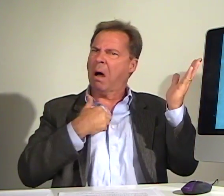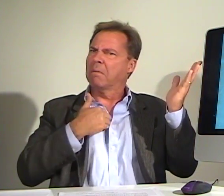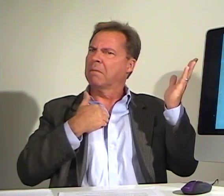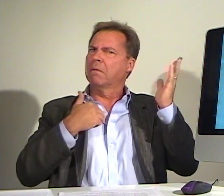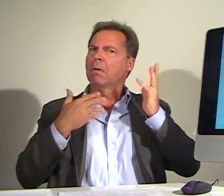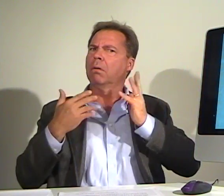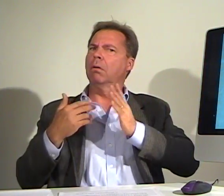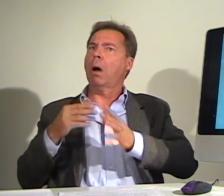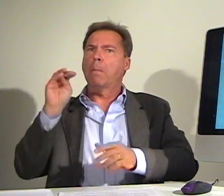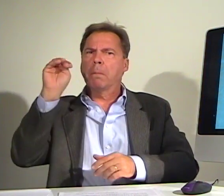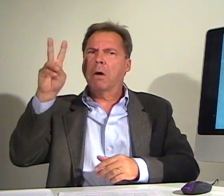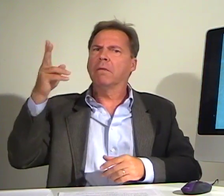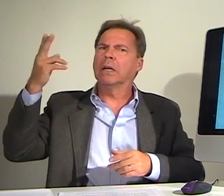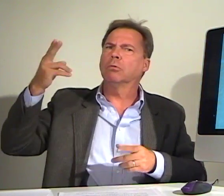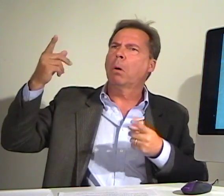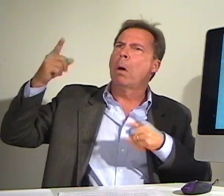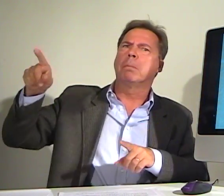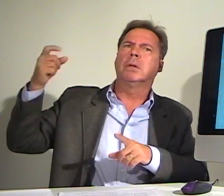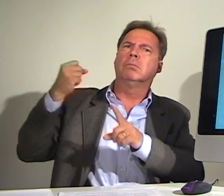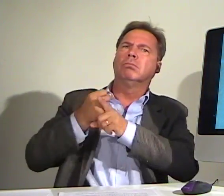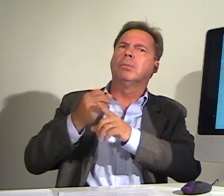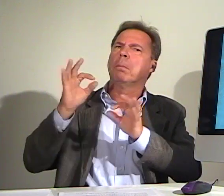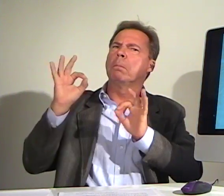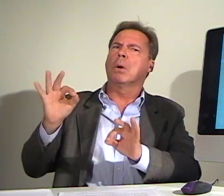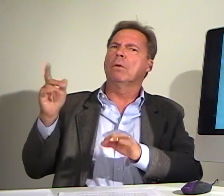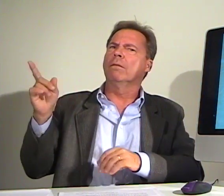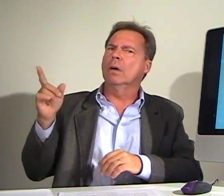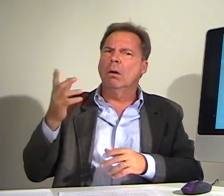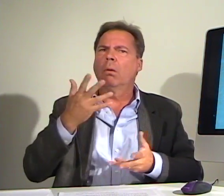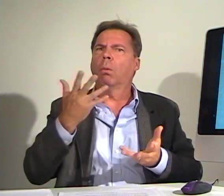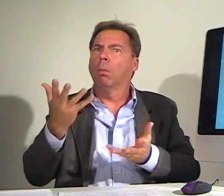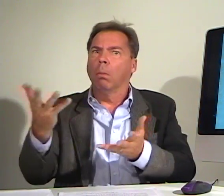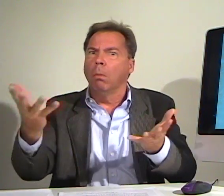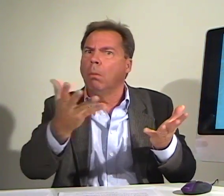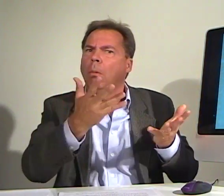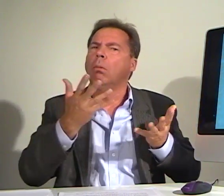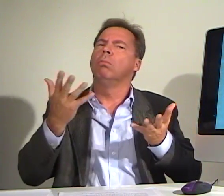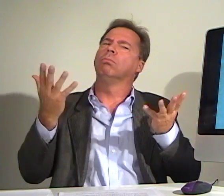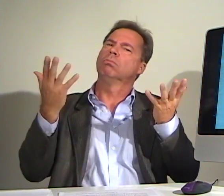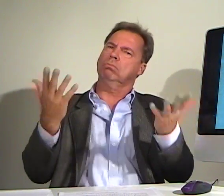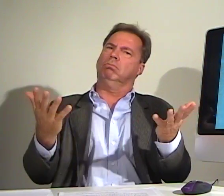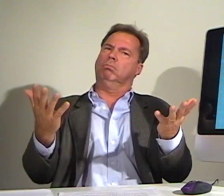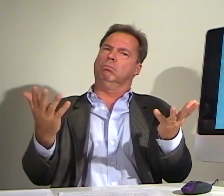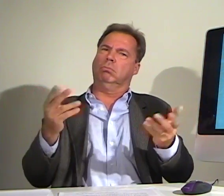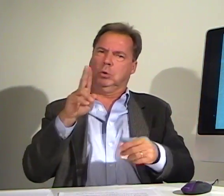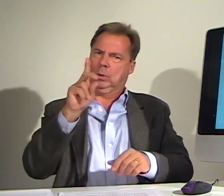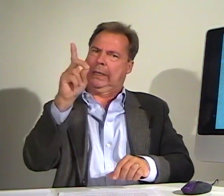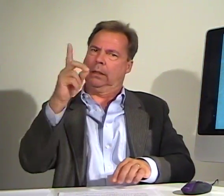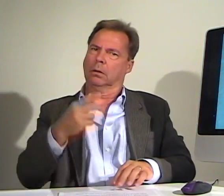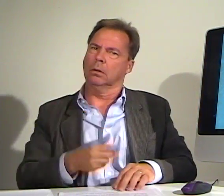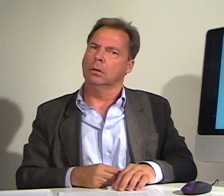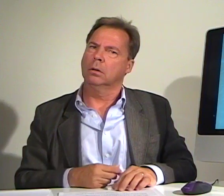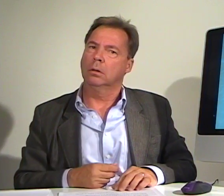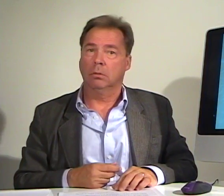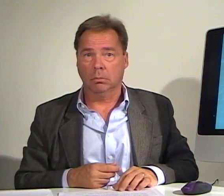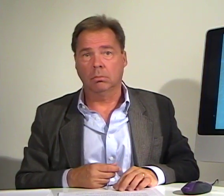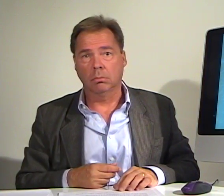baby sign, with American Sign Language classes, with using Martha's Vineyard as an example. I still believe